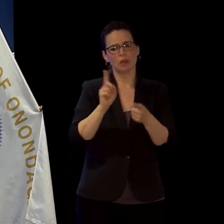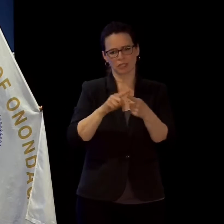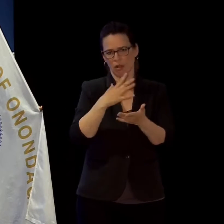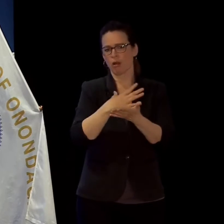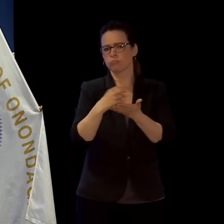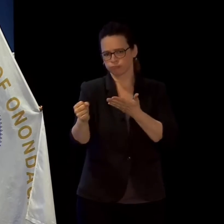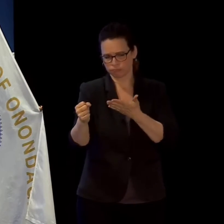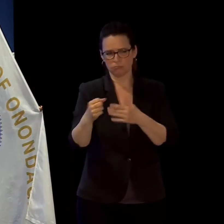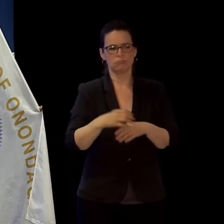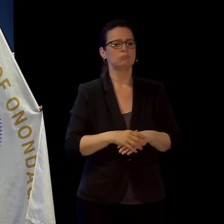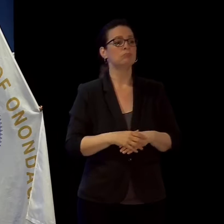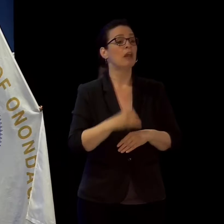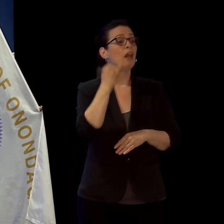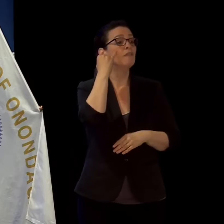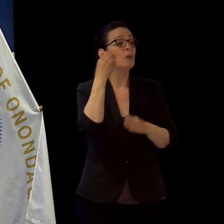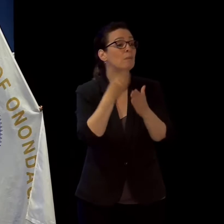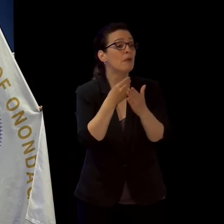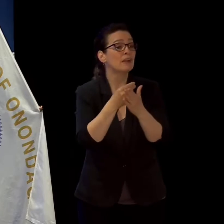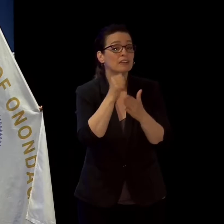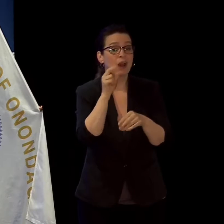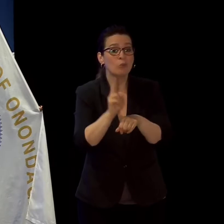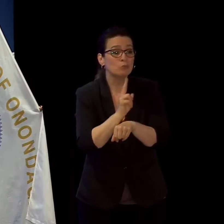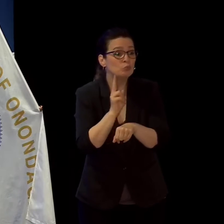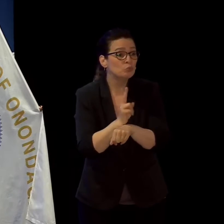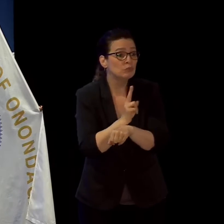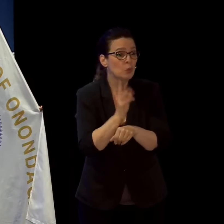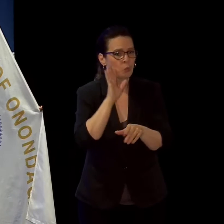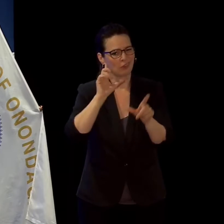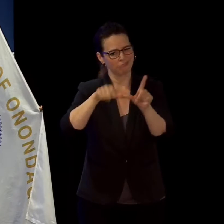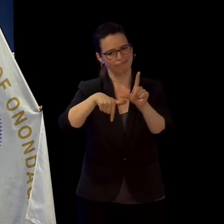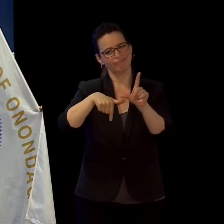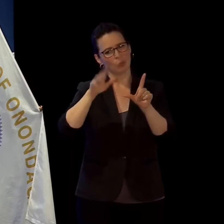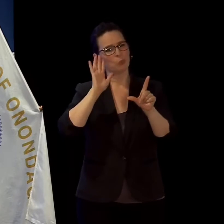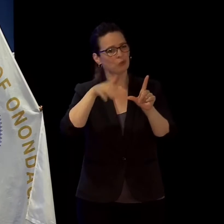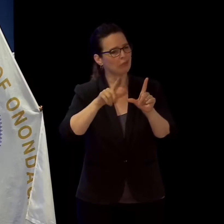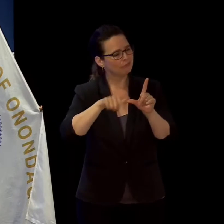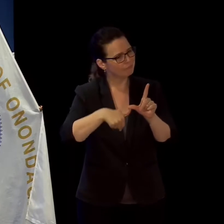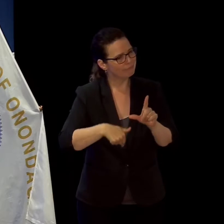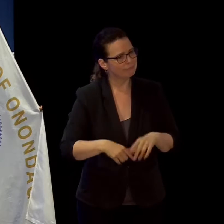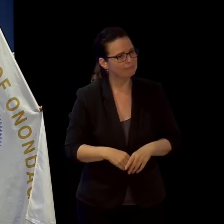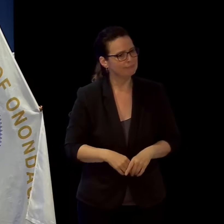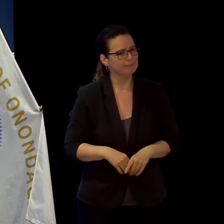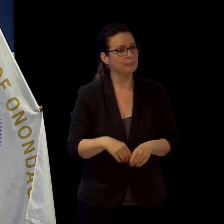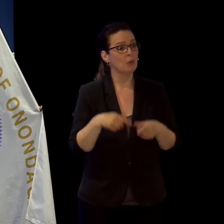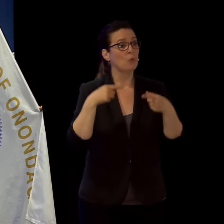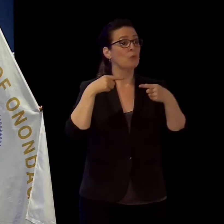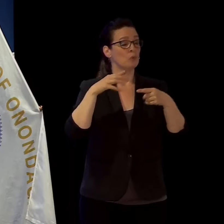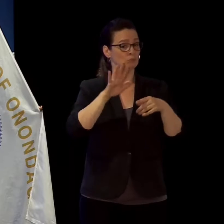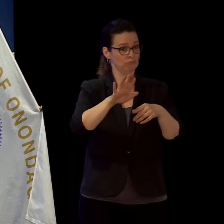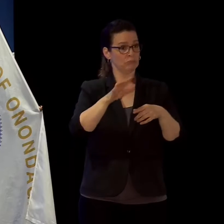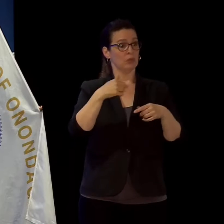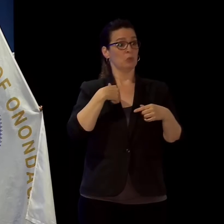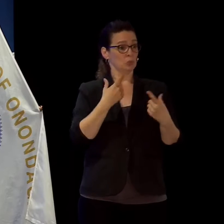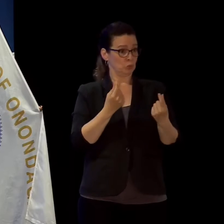not been redeemed at that point, those vouchers will be disqualified. We will go back out to fill the remaining